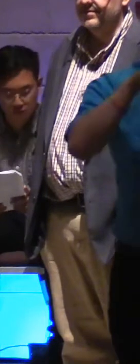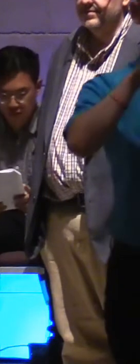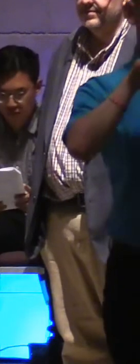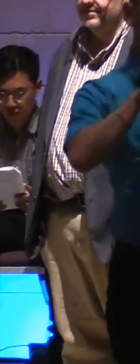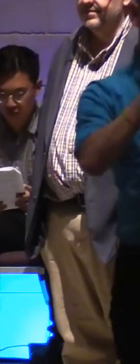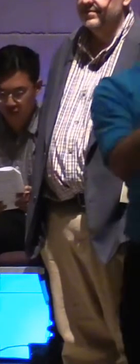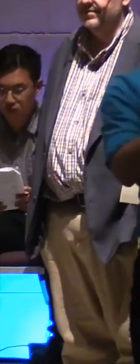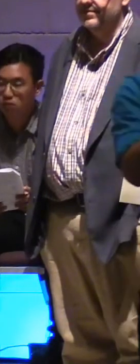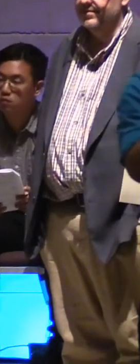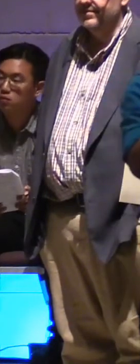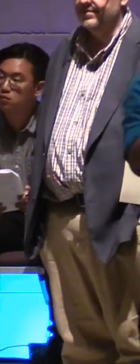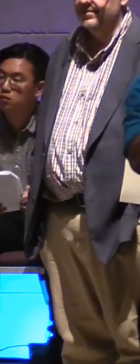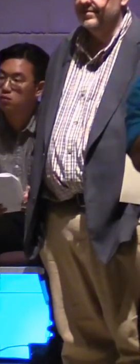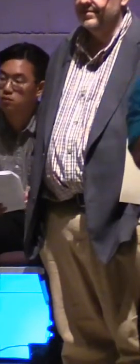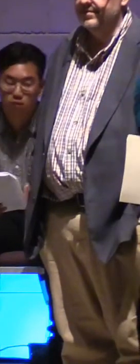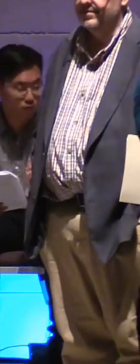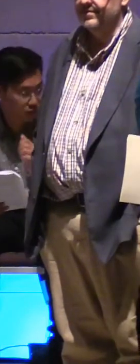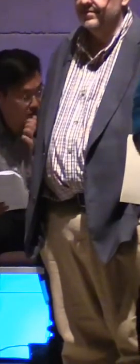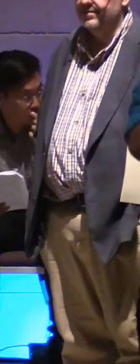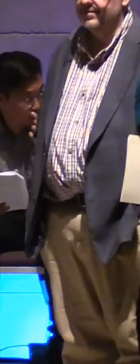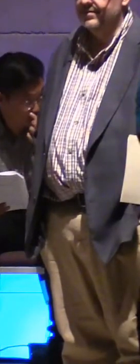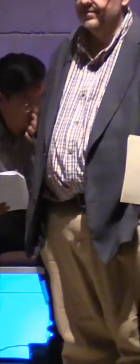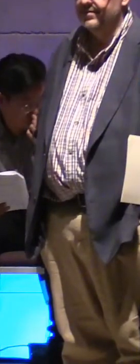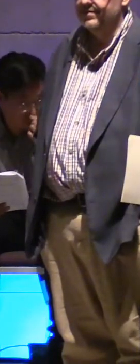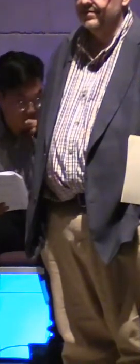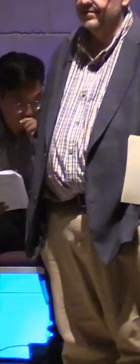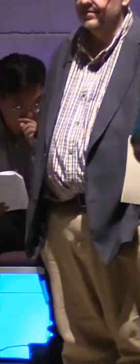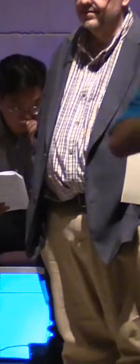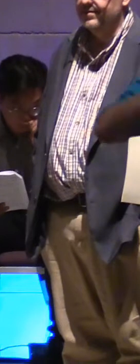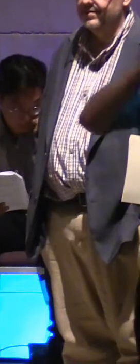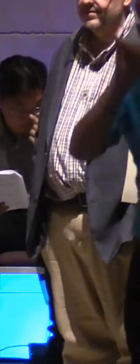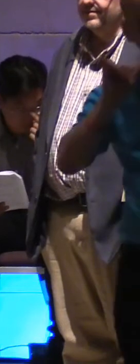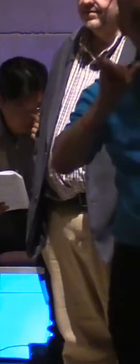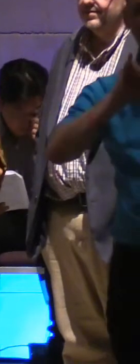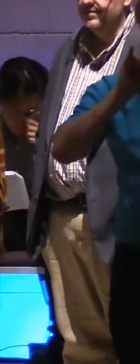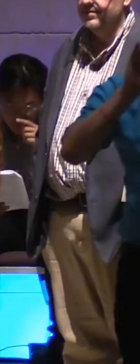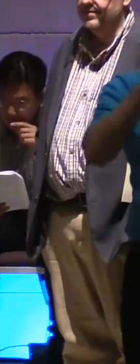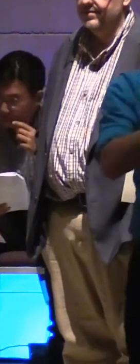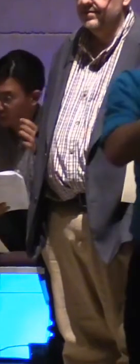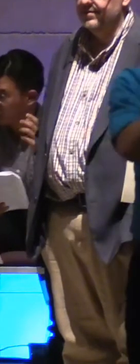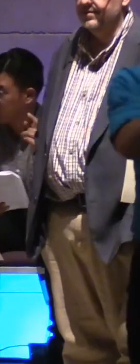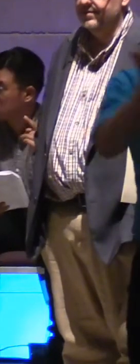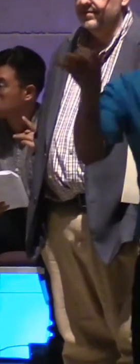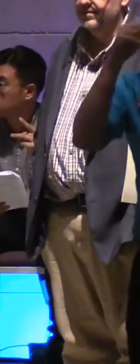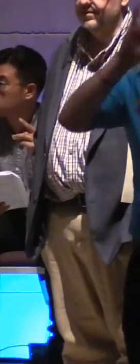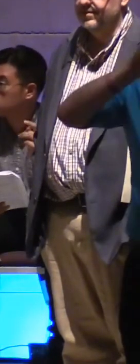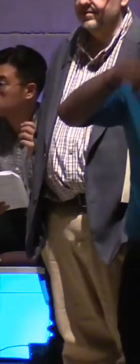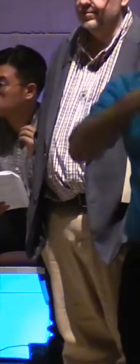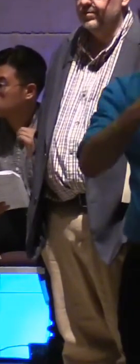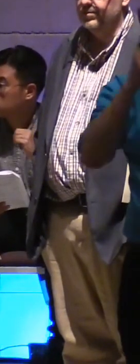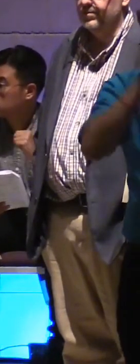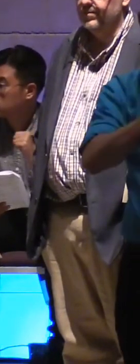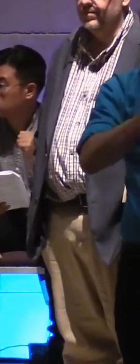and also in the commonality that we all have. And the second thing I learned in this process is, as the late, great Maya Angelou said,